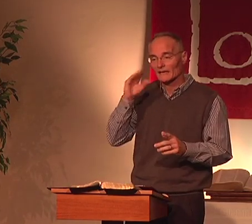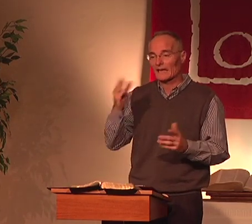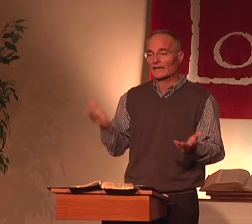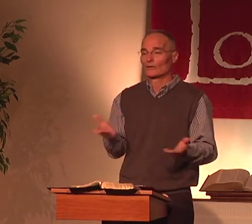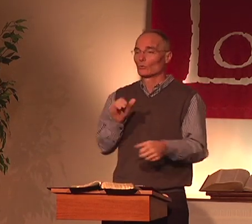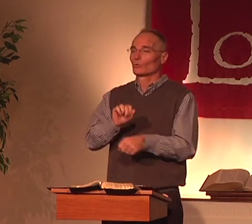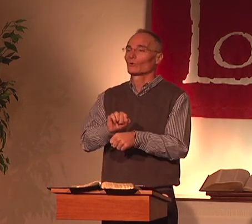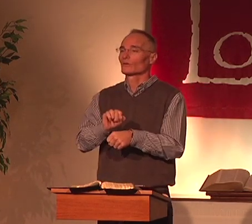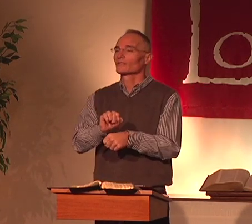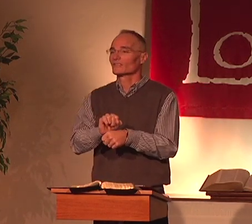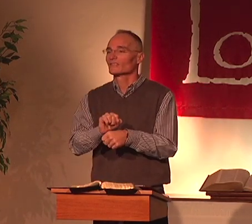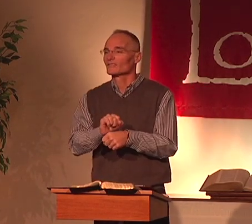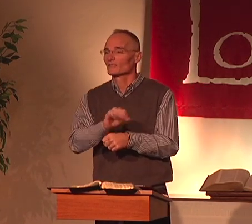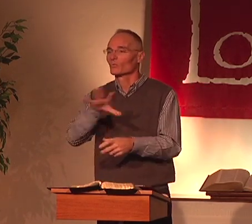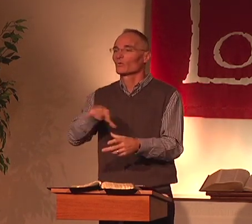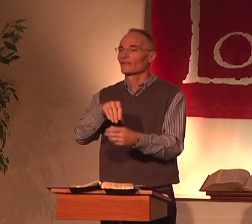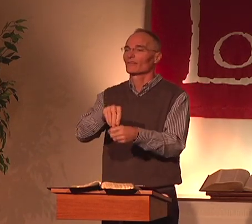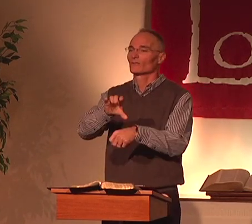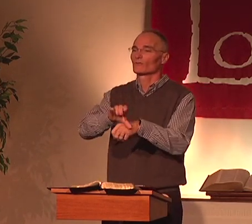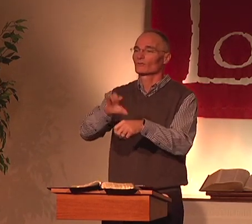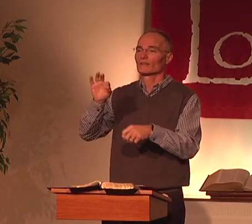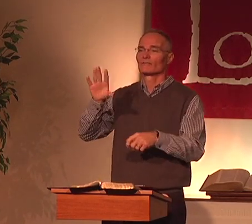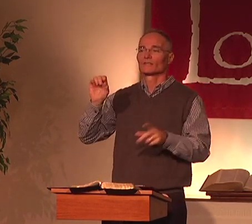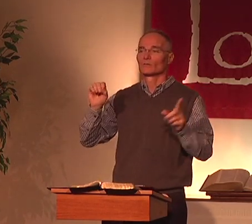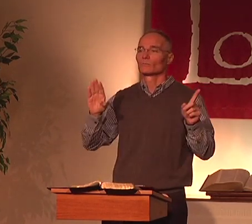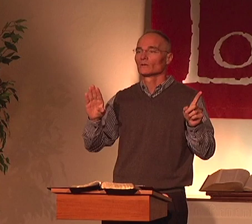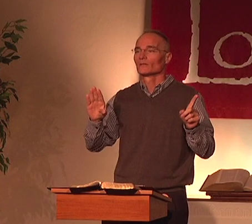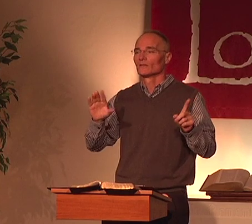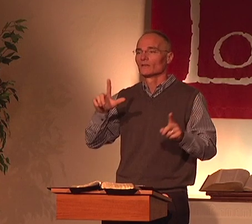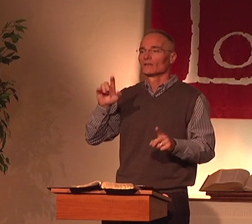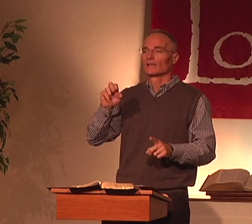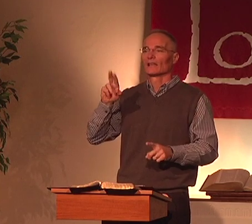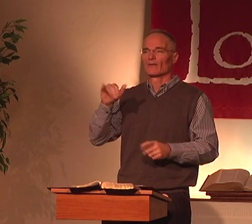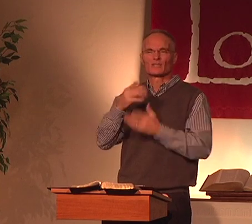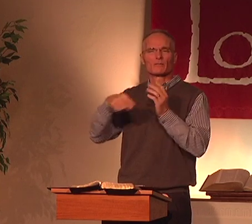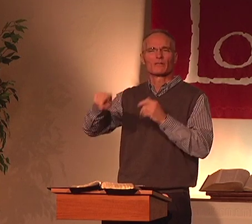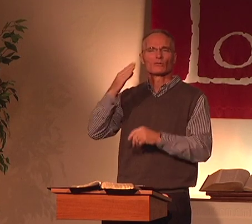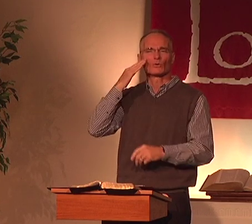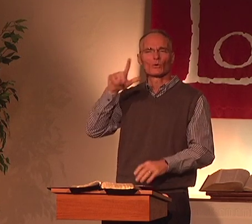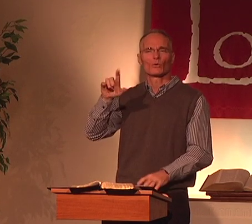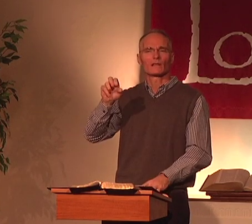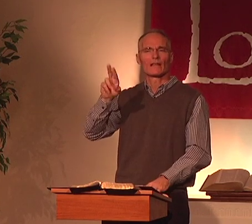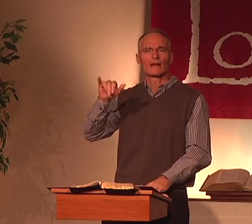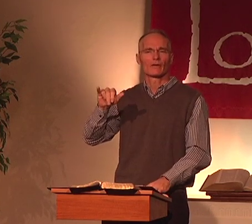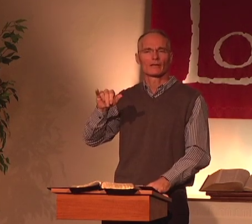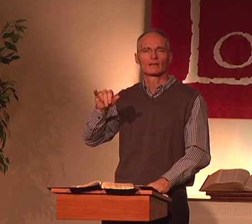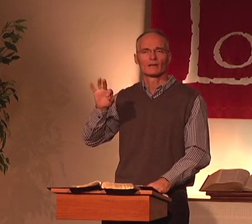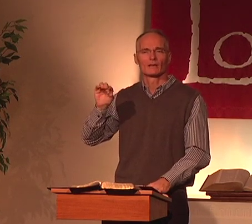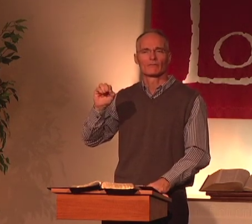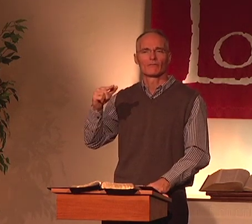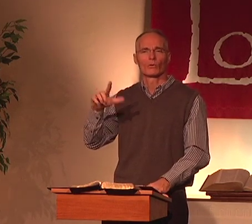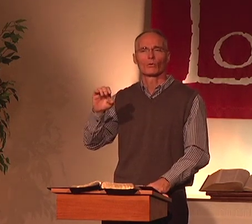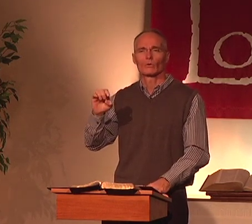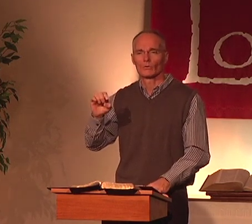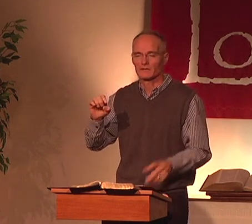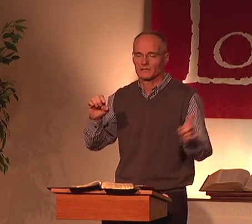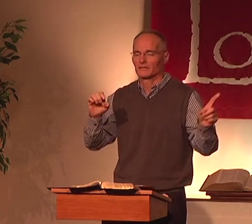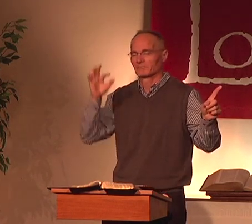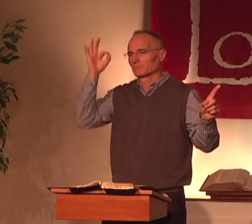And that Made me Think One guy Here That works At our Church FCOB Church At large Larry Fogle Some of You